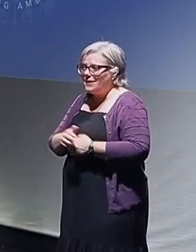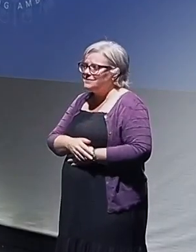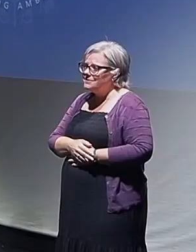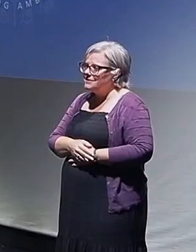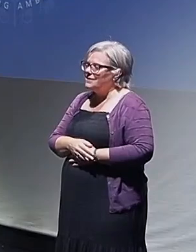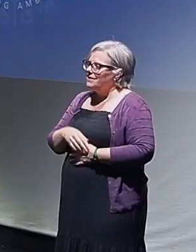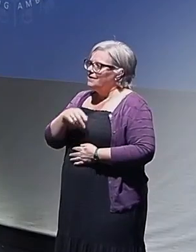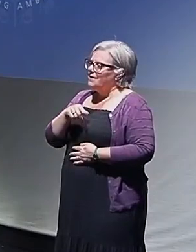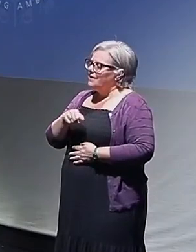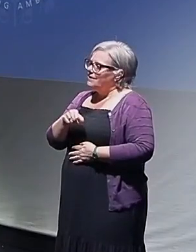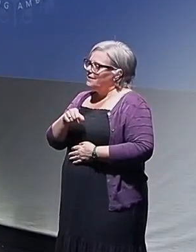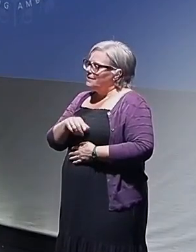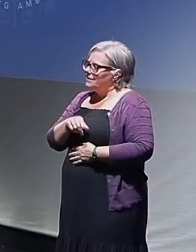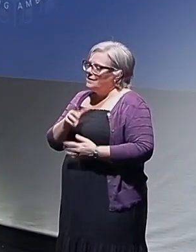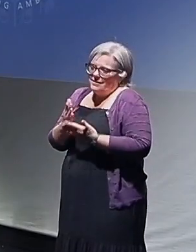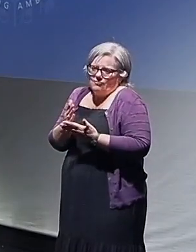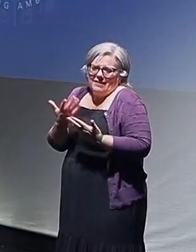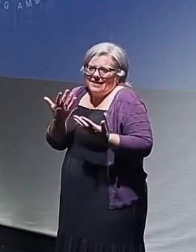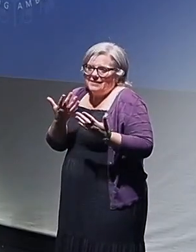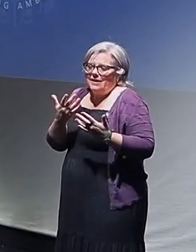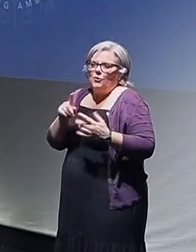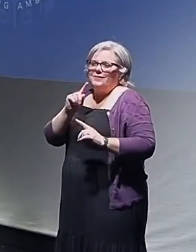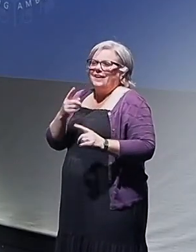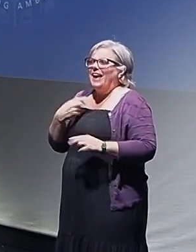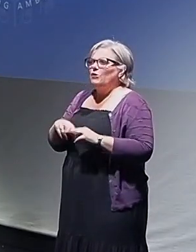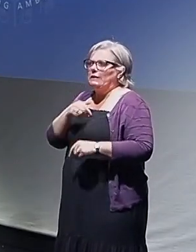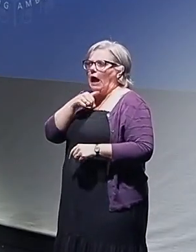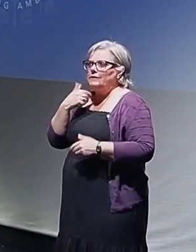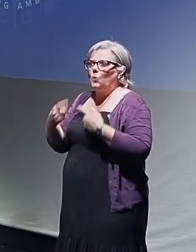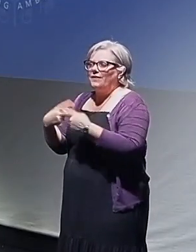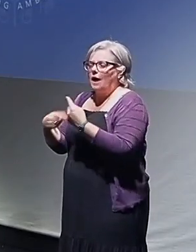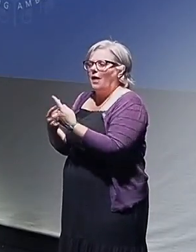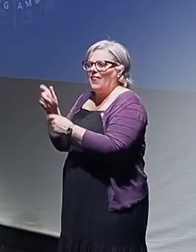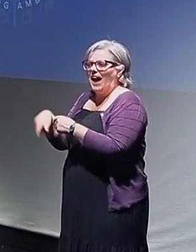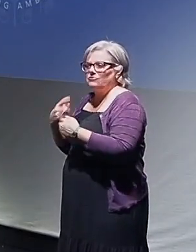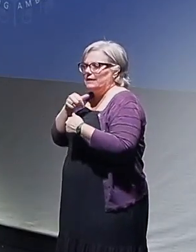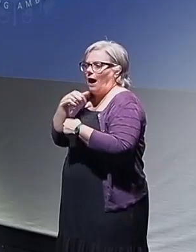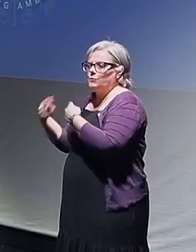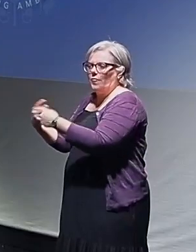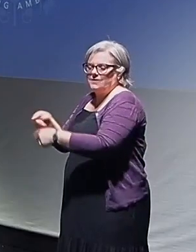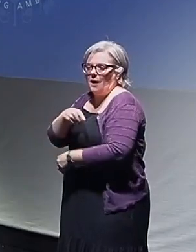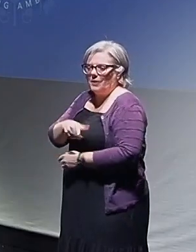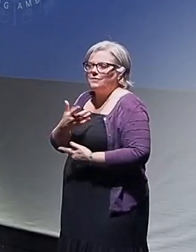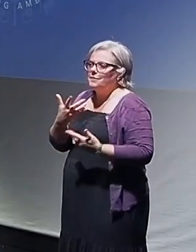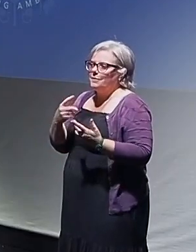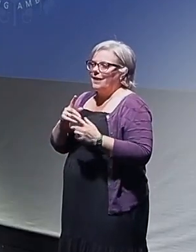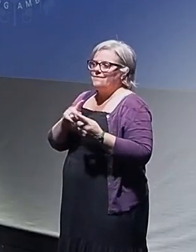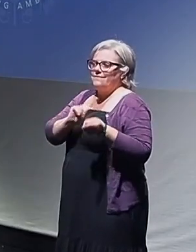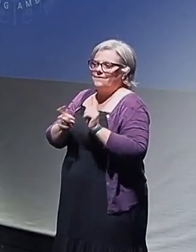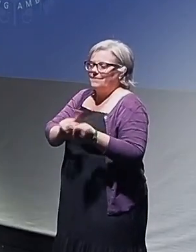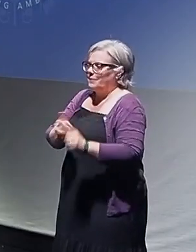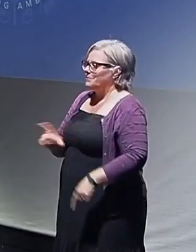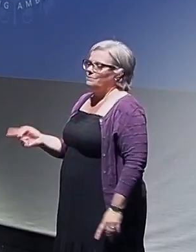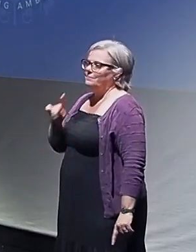probably more depth to it, whereas Jonathan just had to play nice all the time. He was just lovely, so you probably got bored with that. I